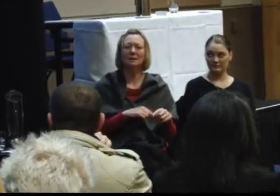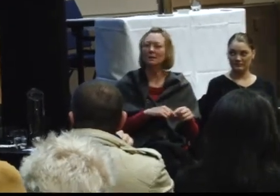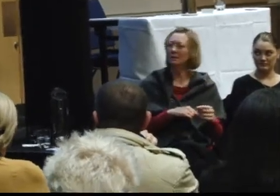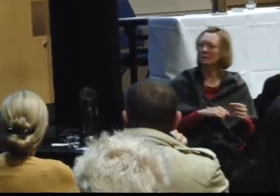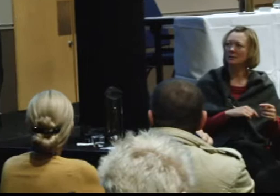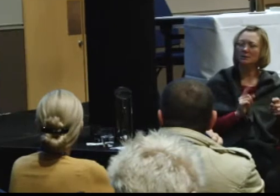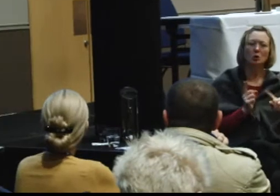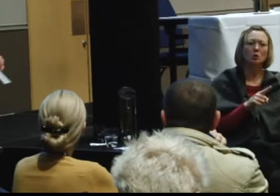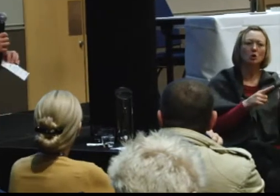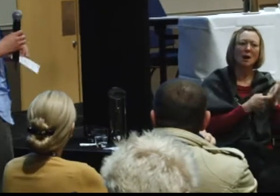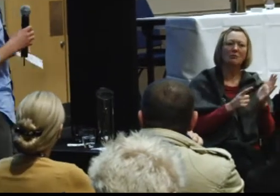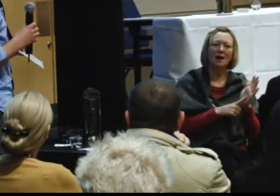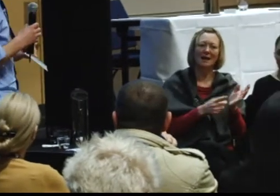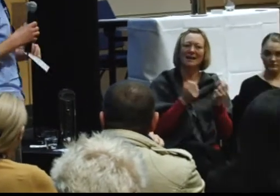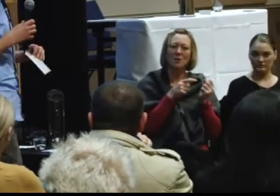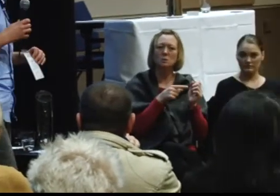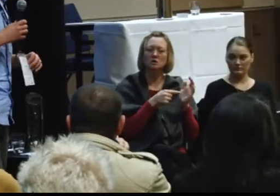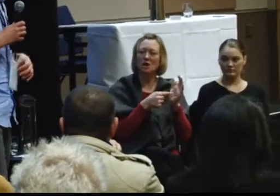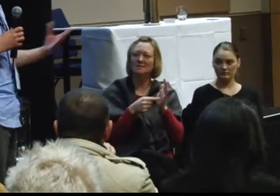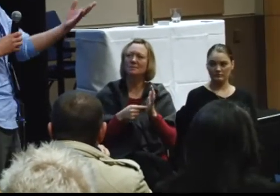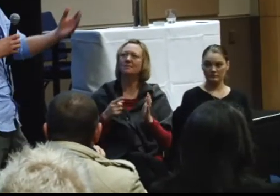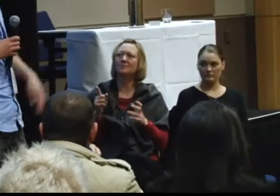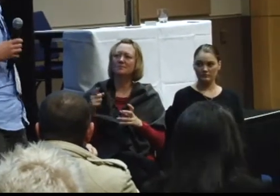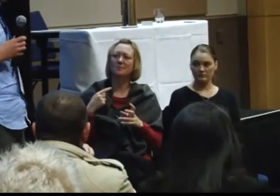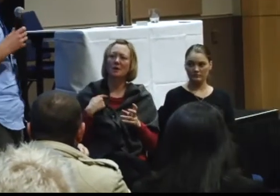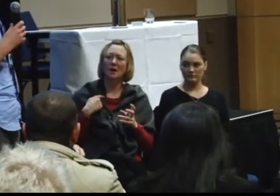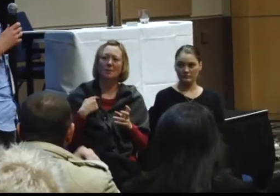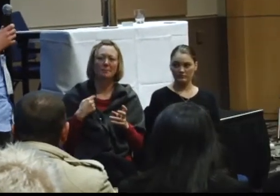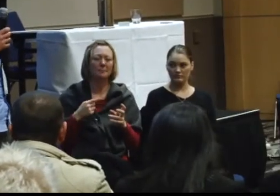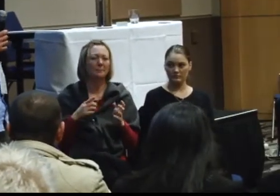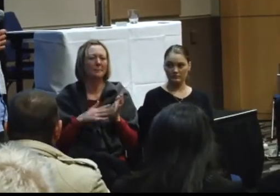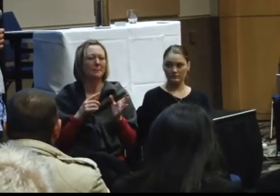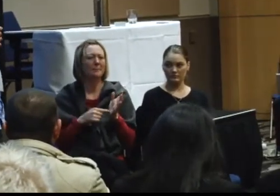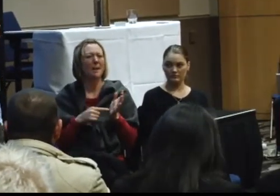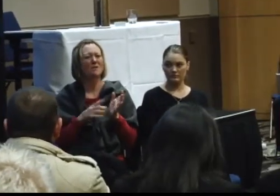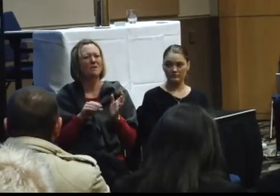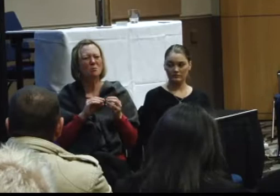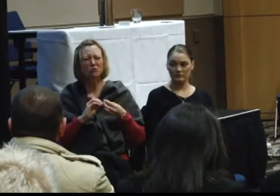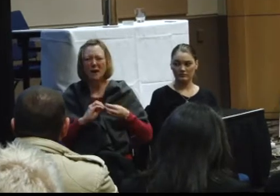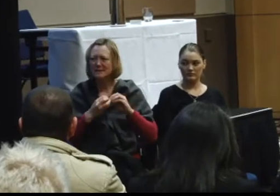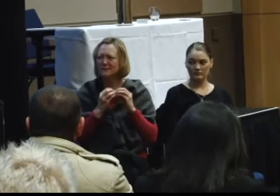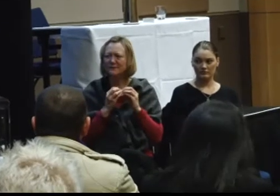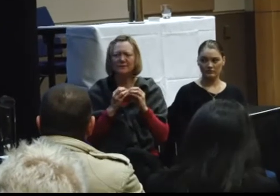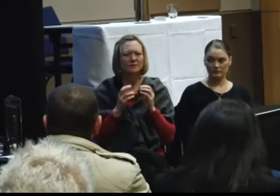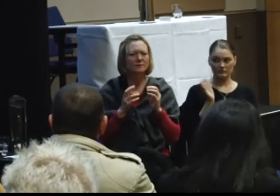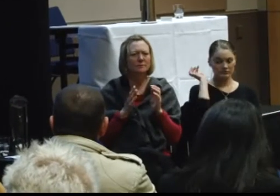Hey, I'm Matt McGregor from Creative Commons Aotearoa New Zealand. I want to thank Tara for bringing this up. We do have template Creative